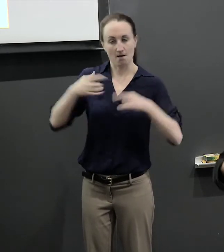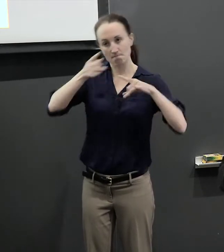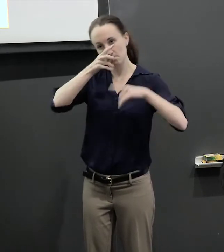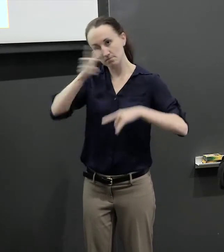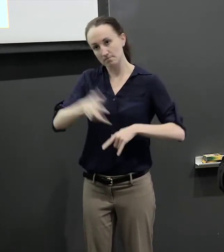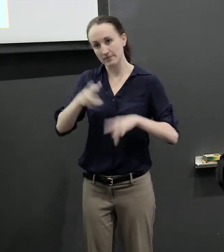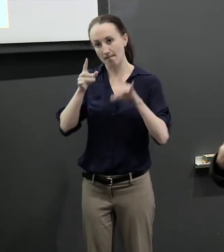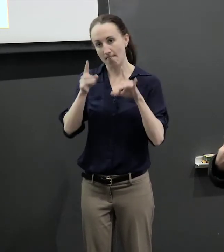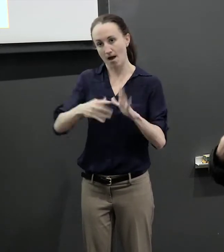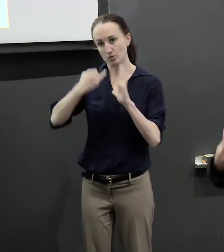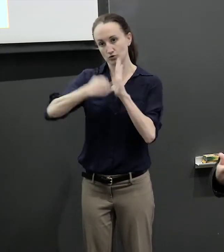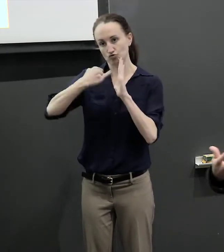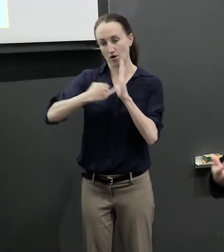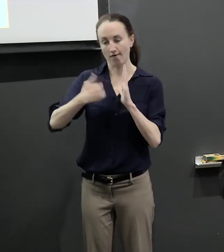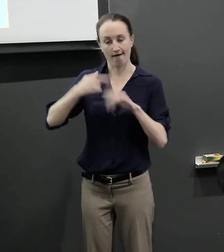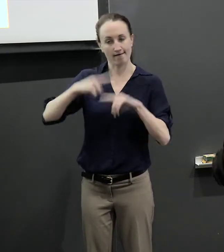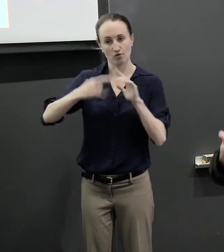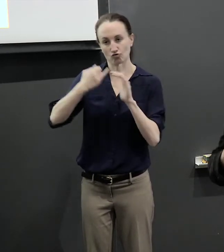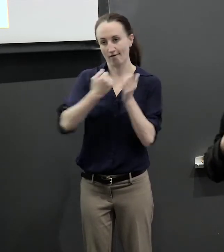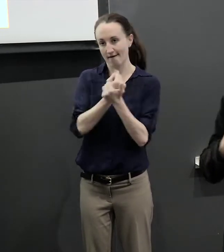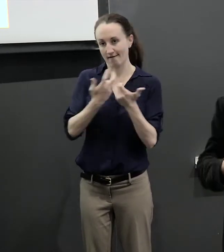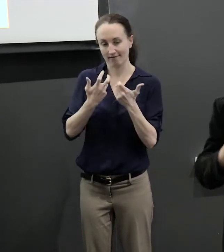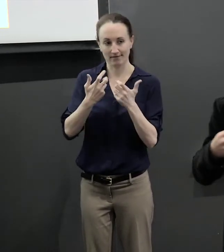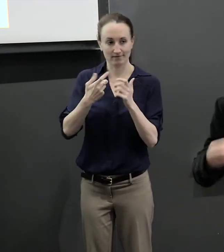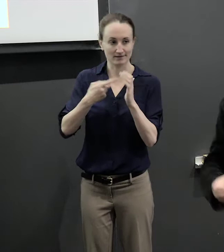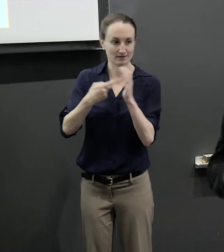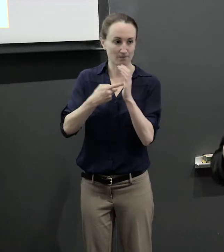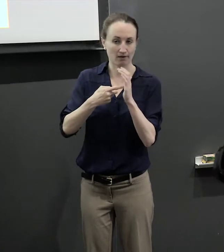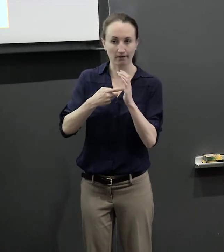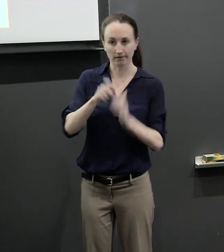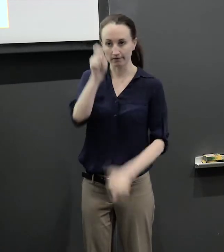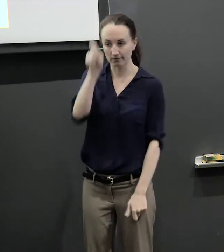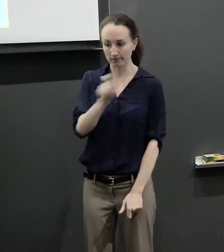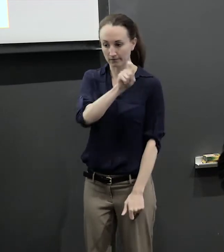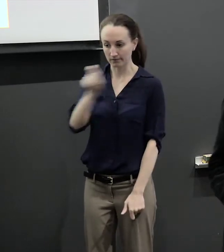basically anything except maybe, you know, a cross.